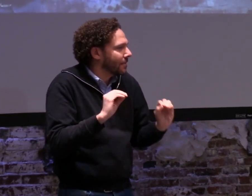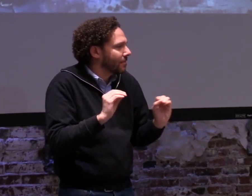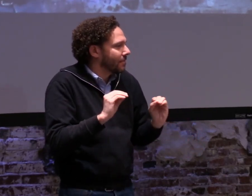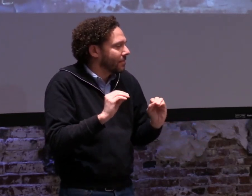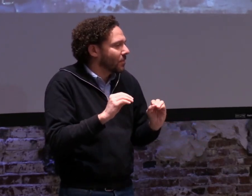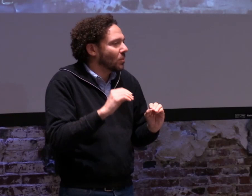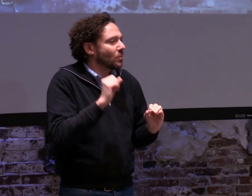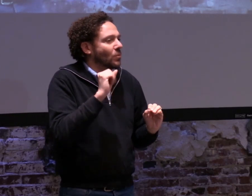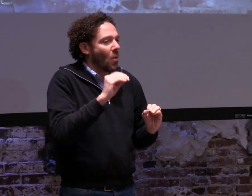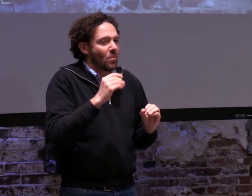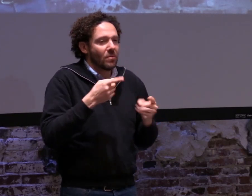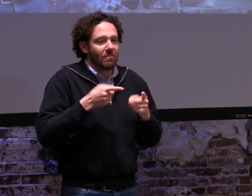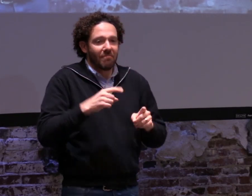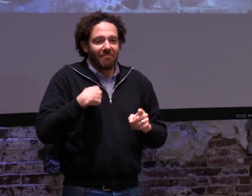they dissolved and nothing came about it.